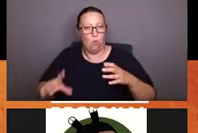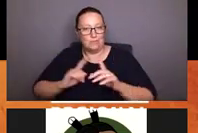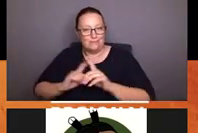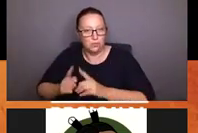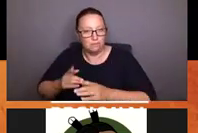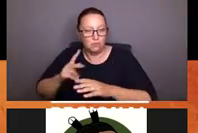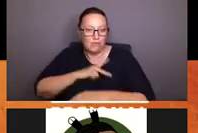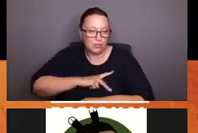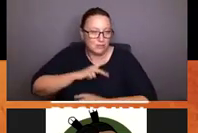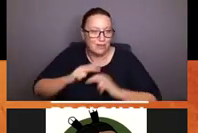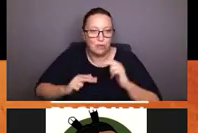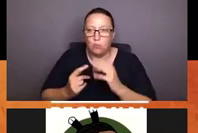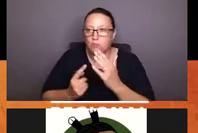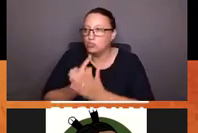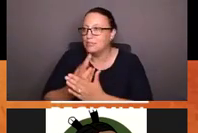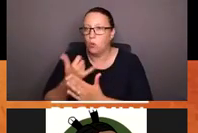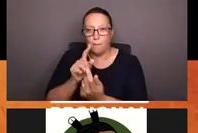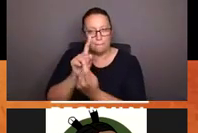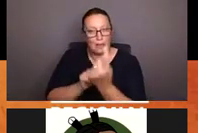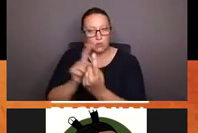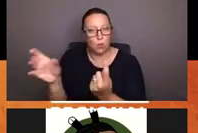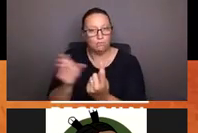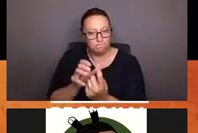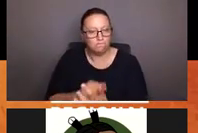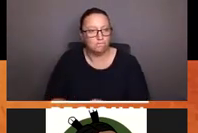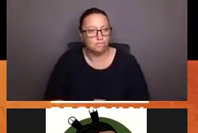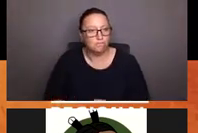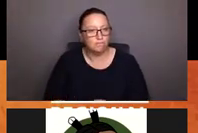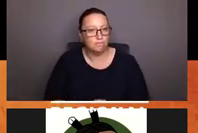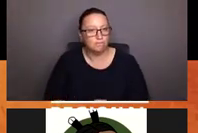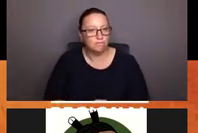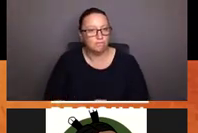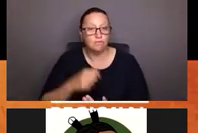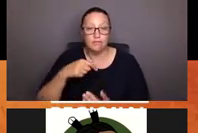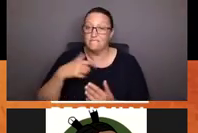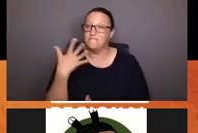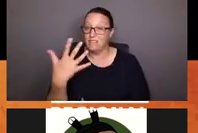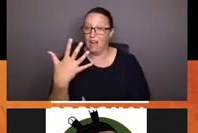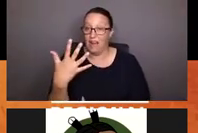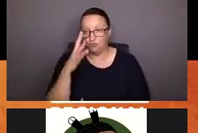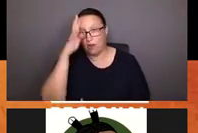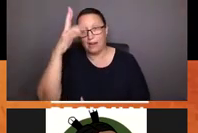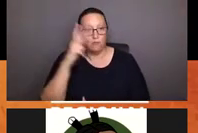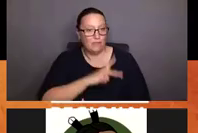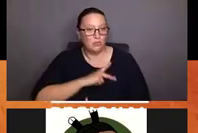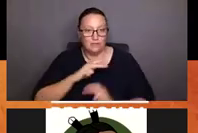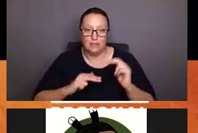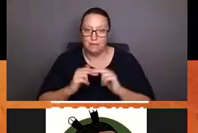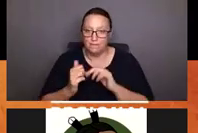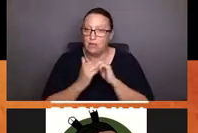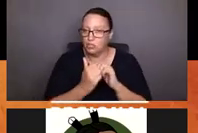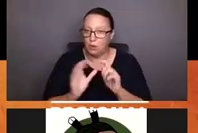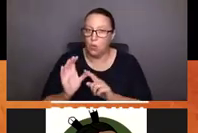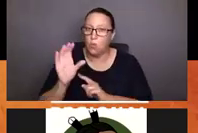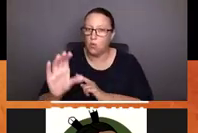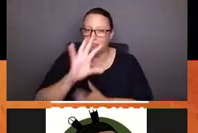or mentorships. In this round, 5 Creative and Professional Development Fellowships will be awarded with a total